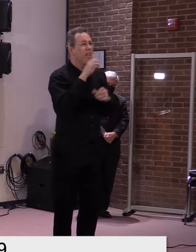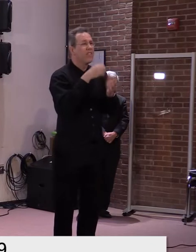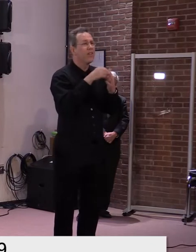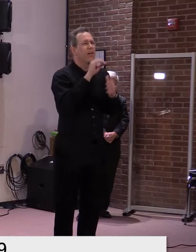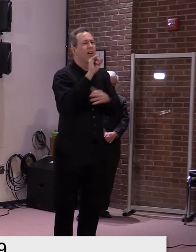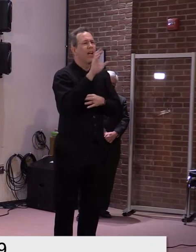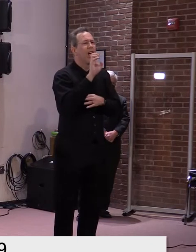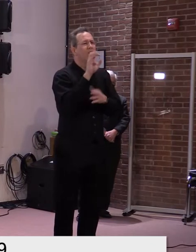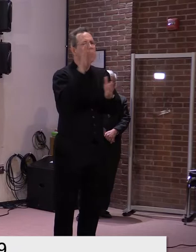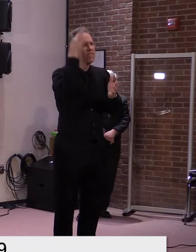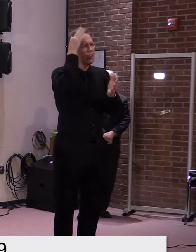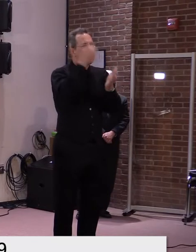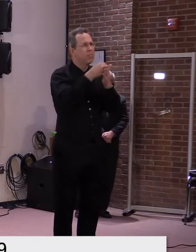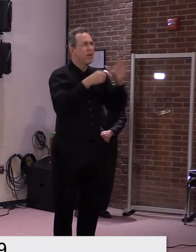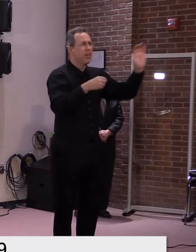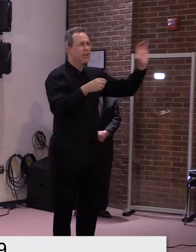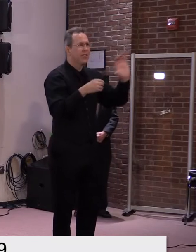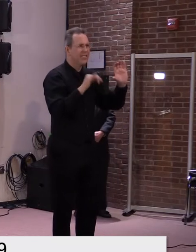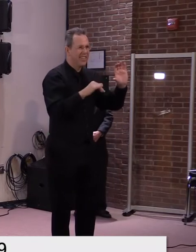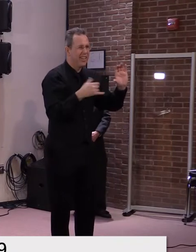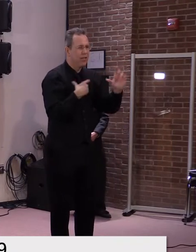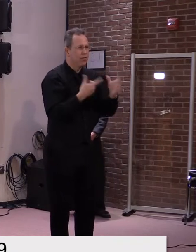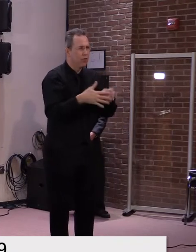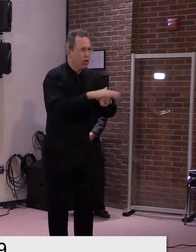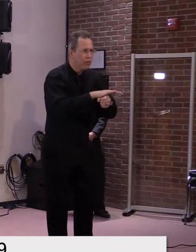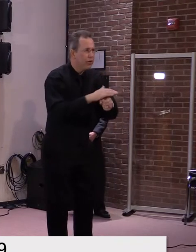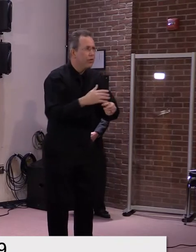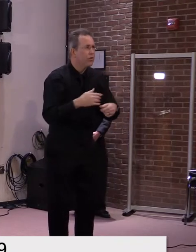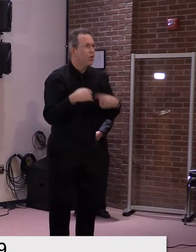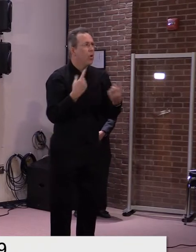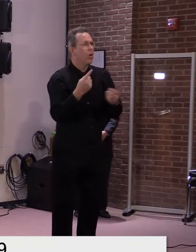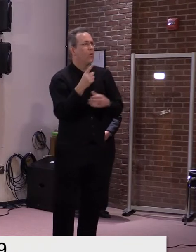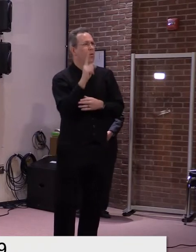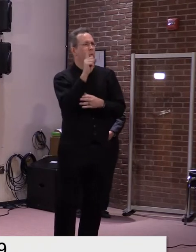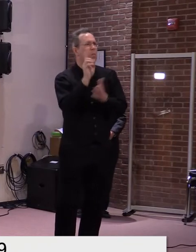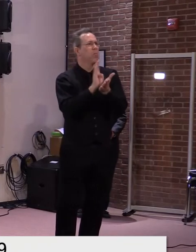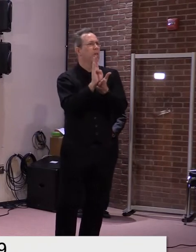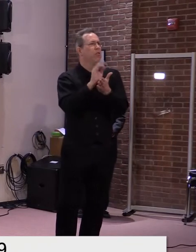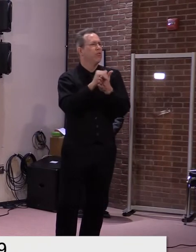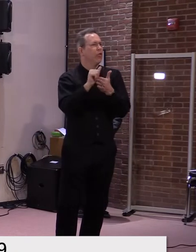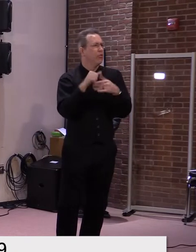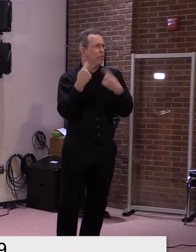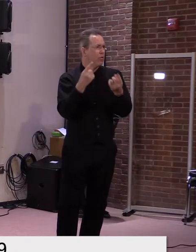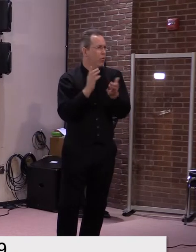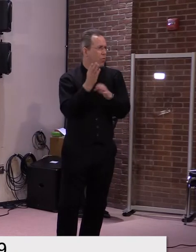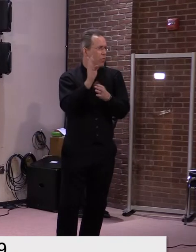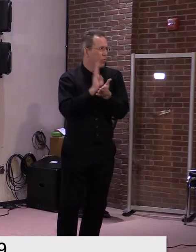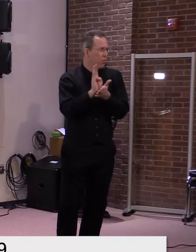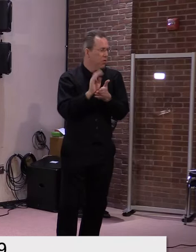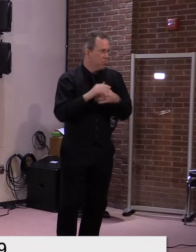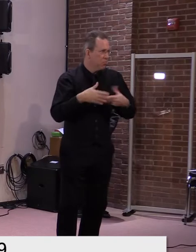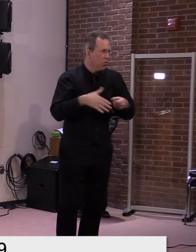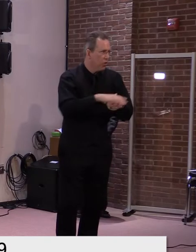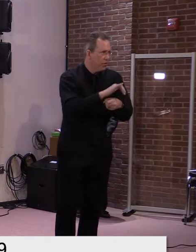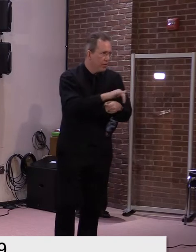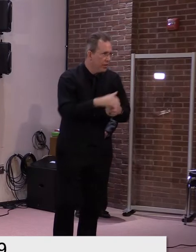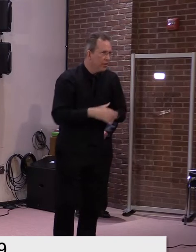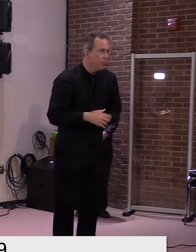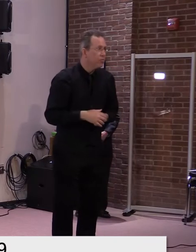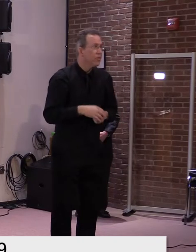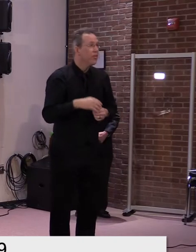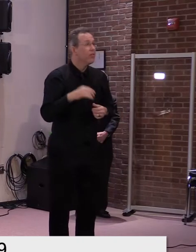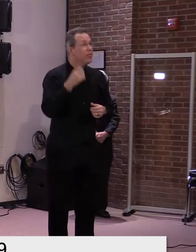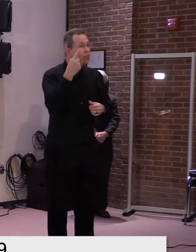$1.25 billion coronavirus relief fund that the state was required to spend in the original